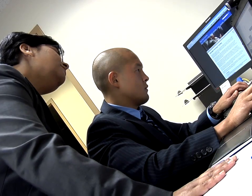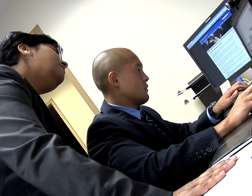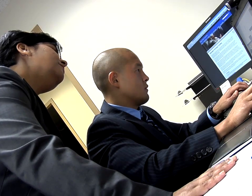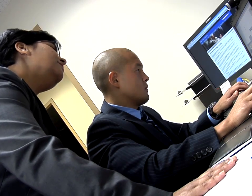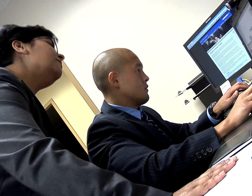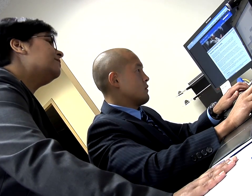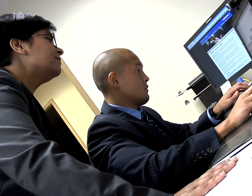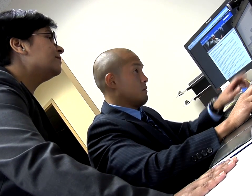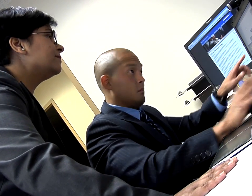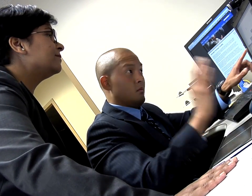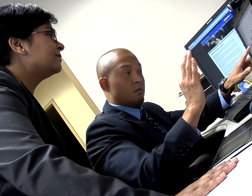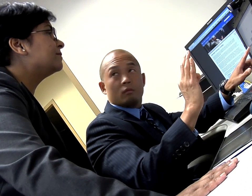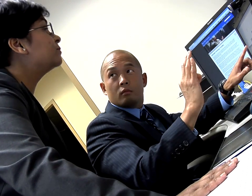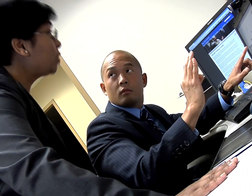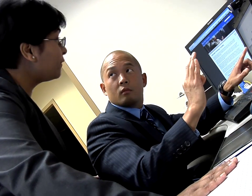within the client organization.